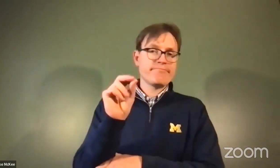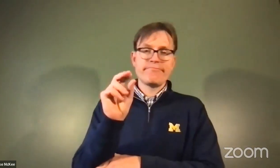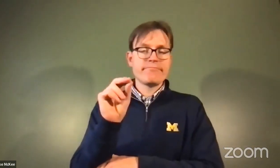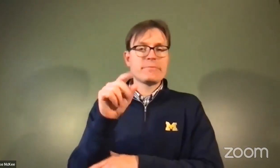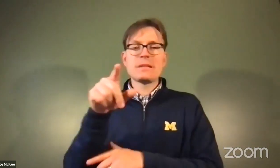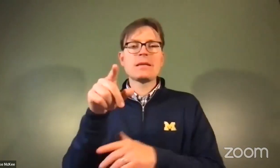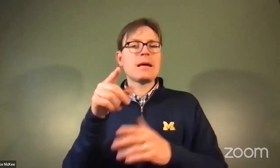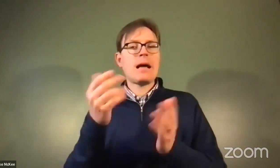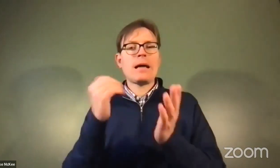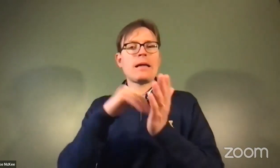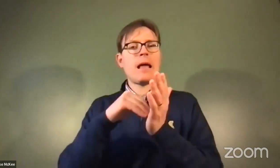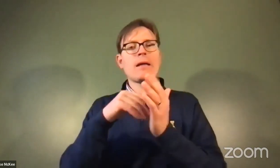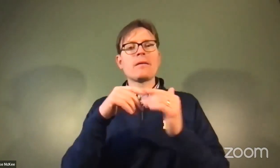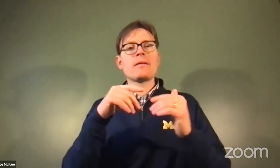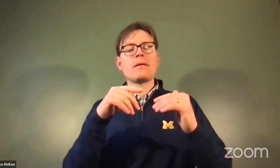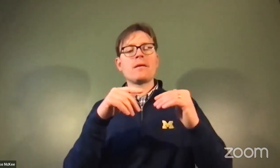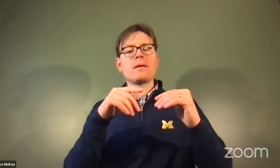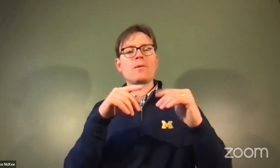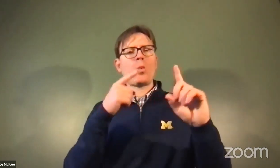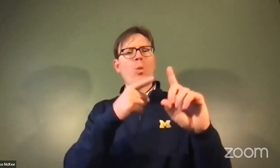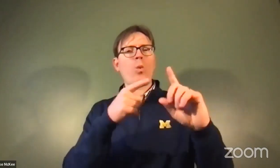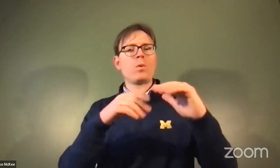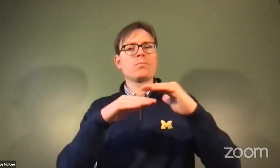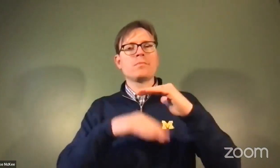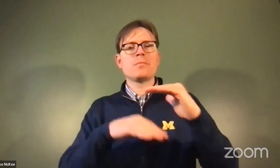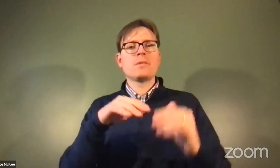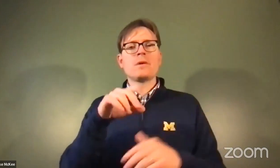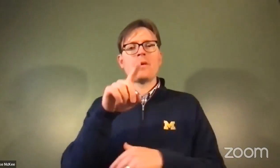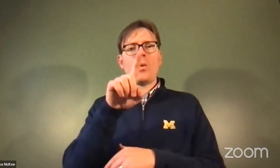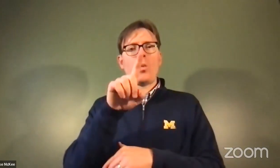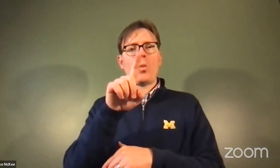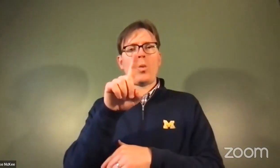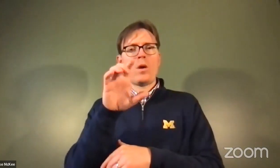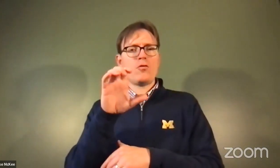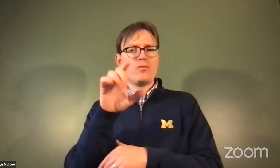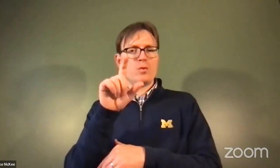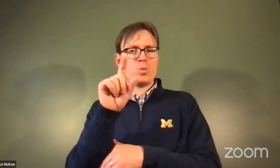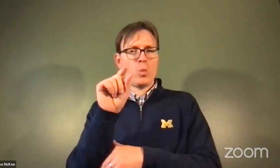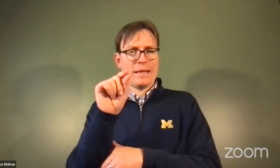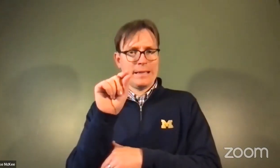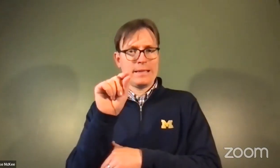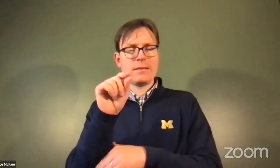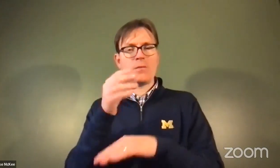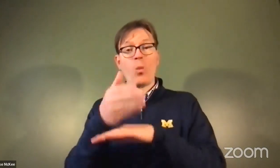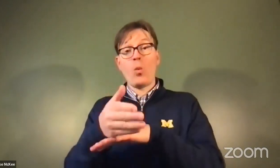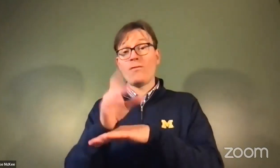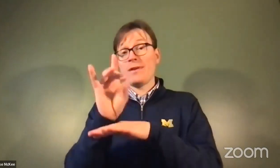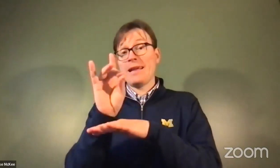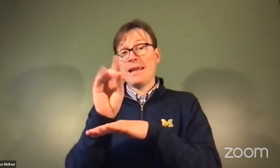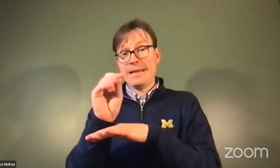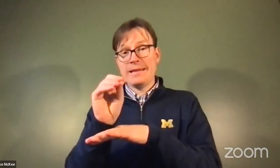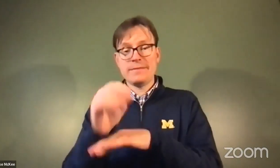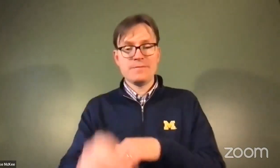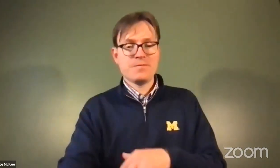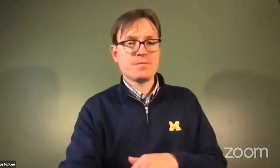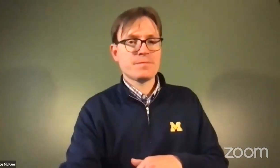138/88, you're thinking, well, that's not 140/90, I'll be okay. It's still not that great. The goal is